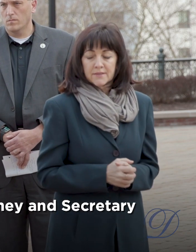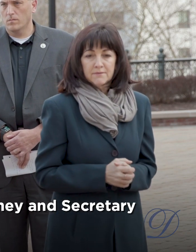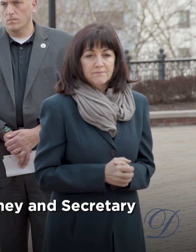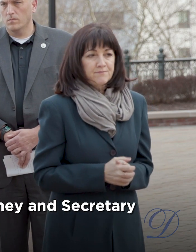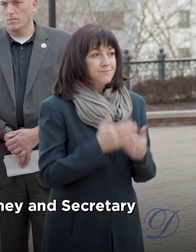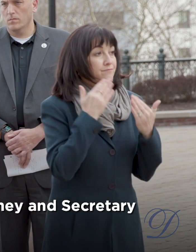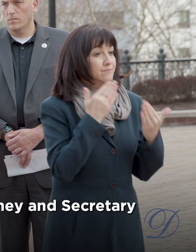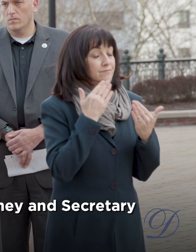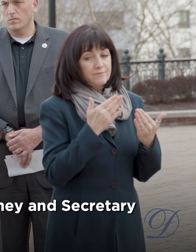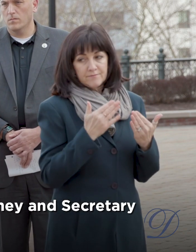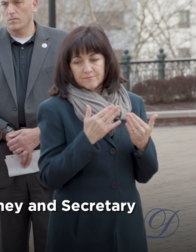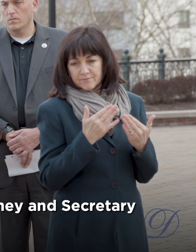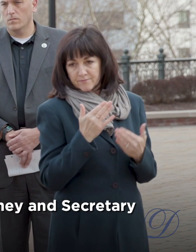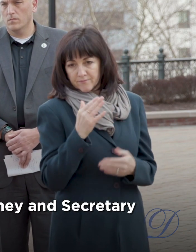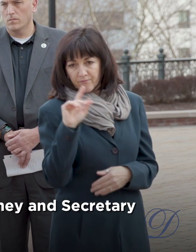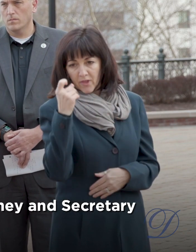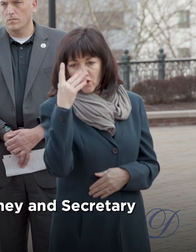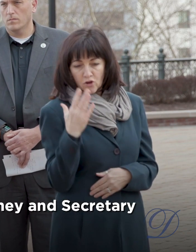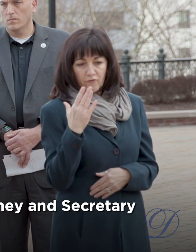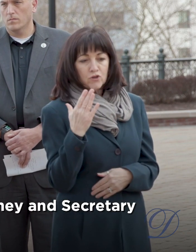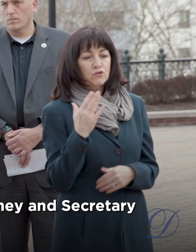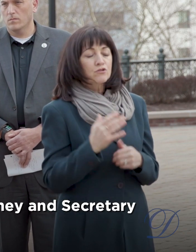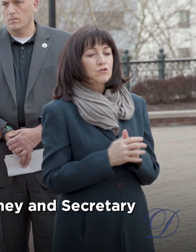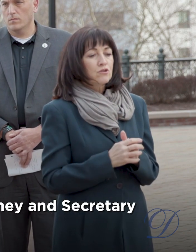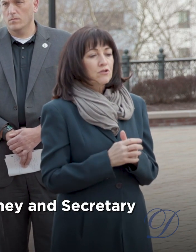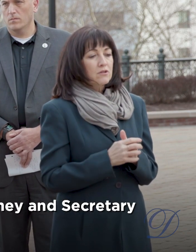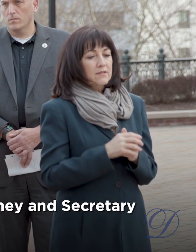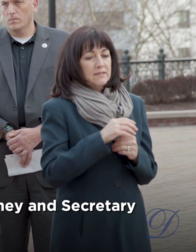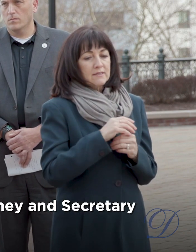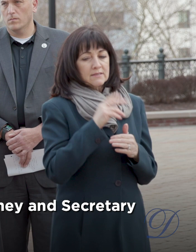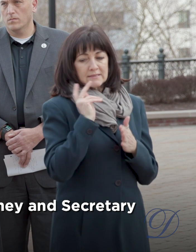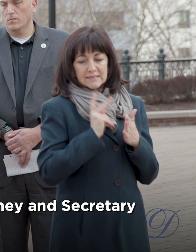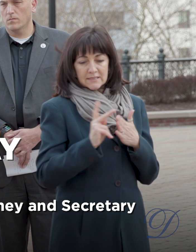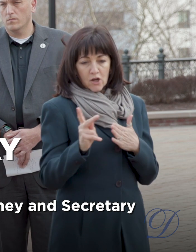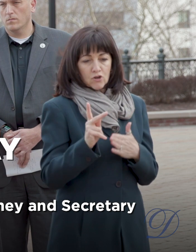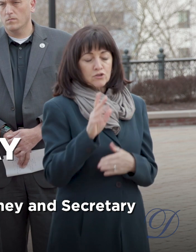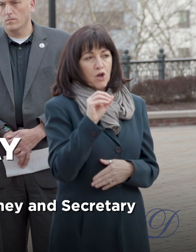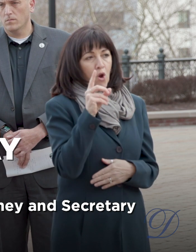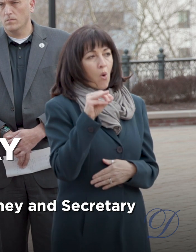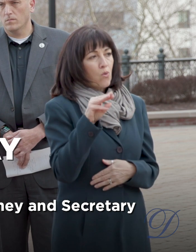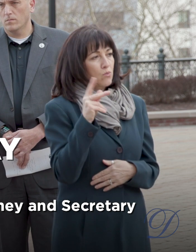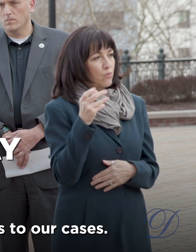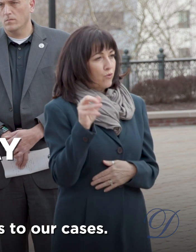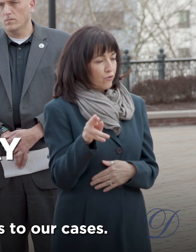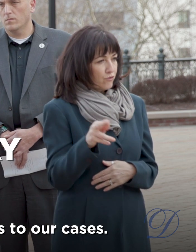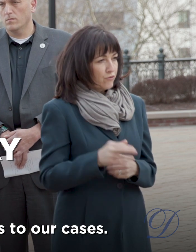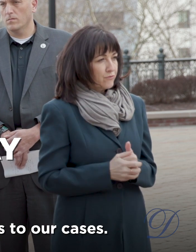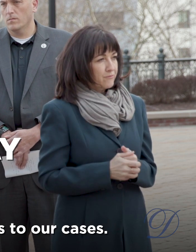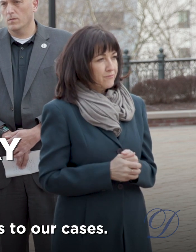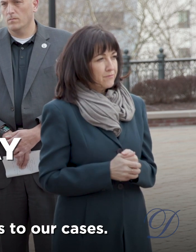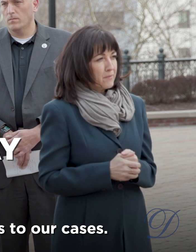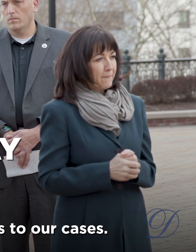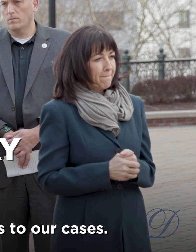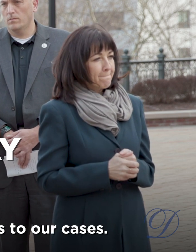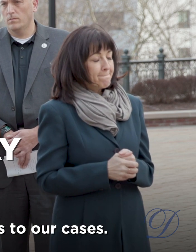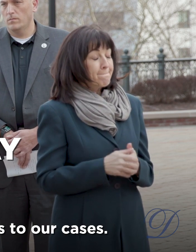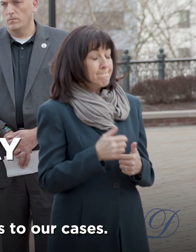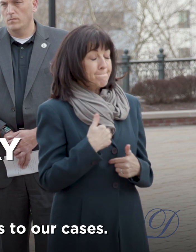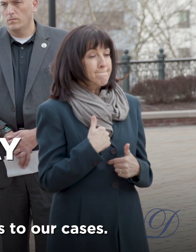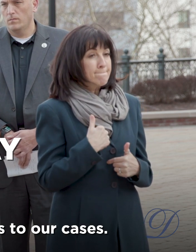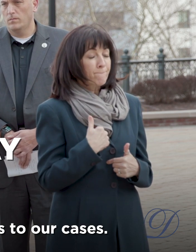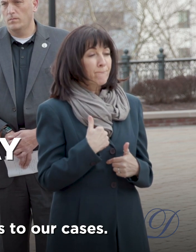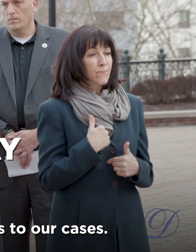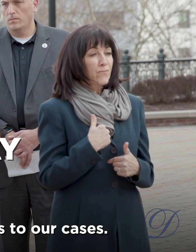Thank you so much, Governor Carney and Secretary Odom Walker. So I do have an update